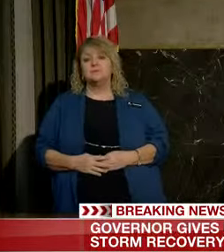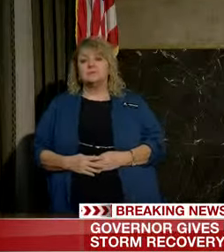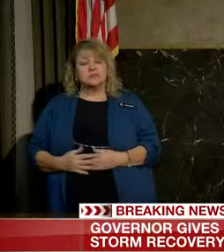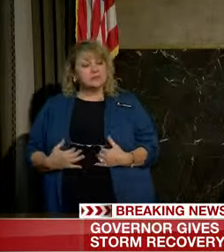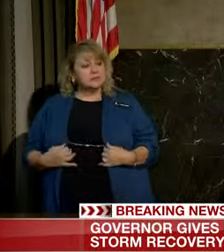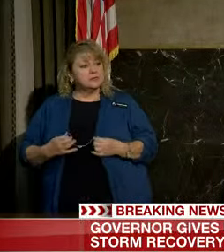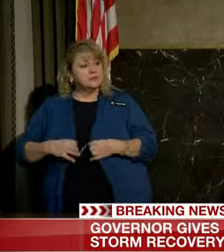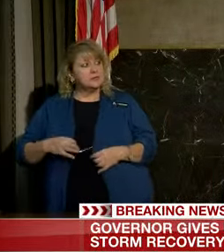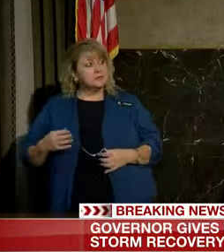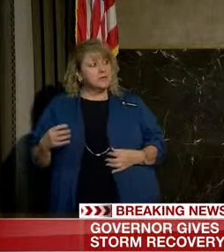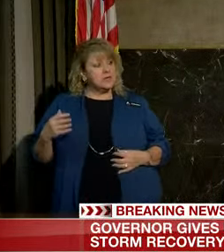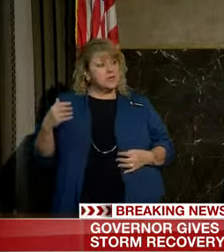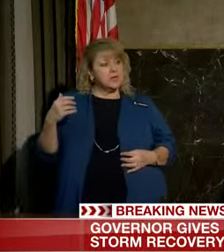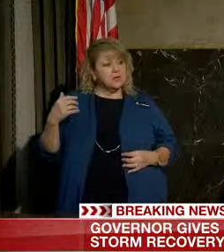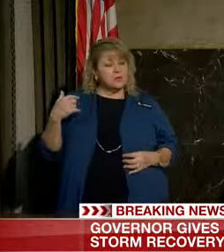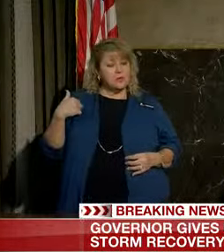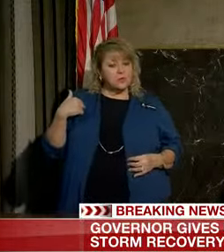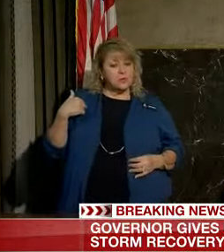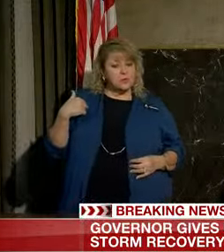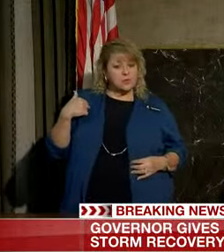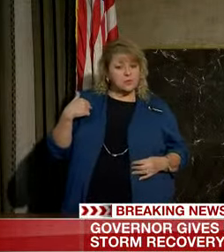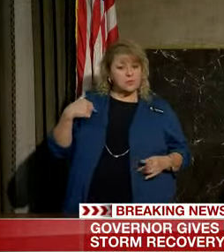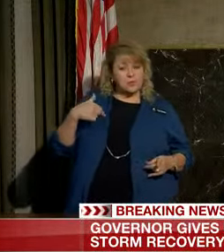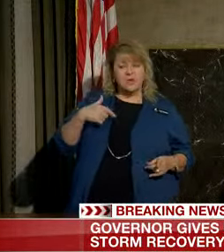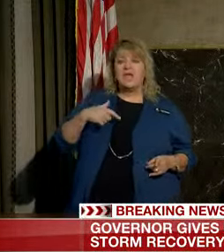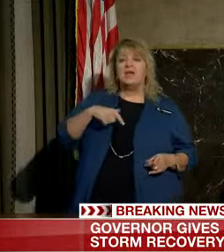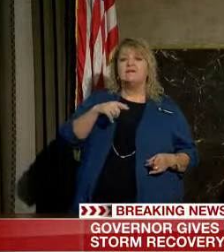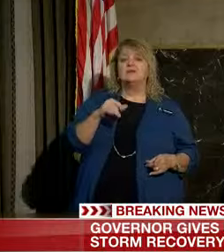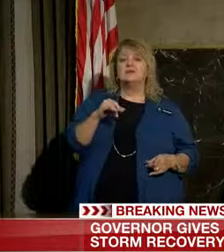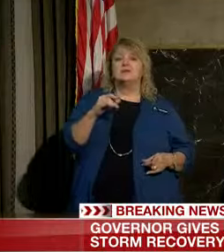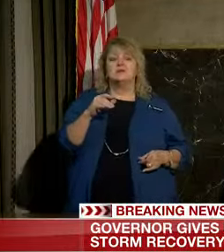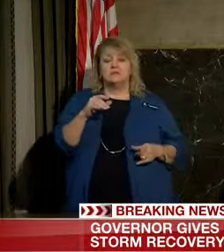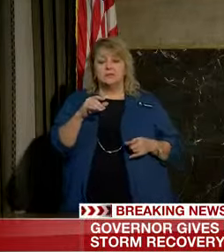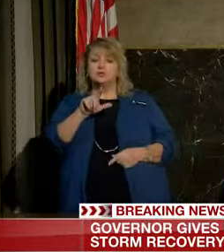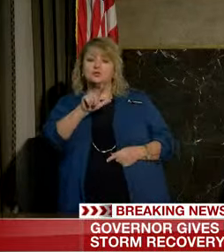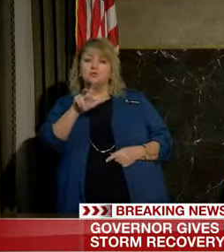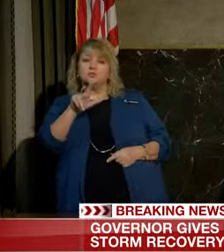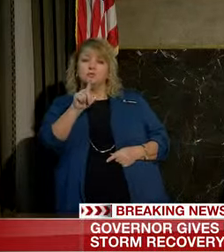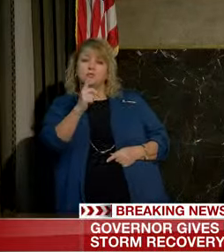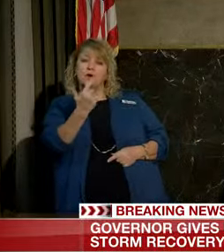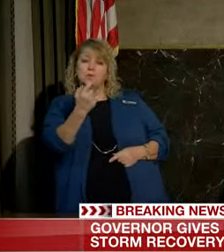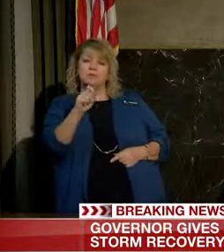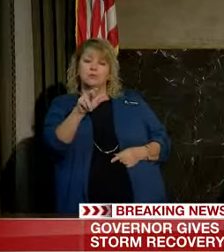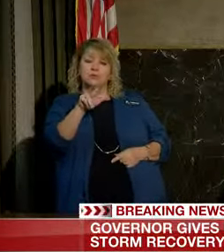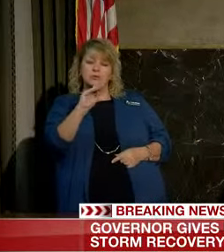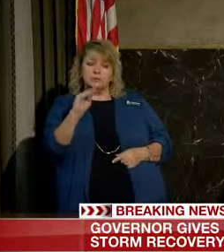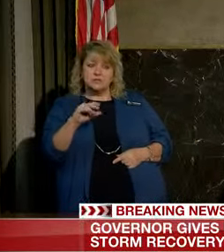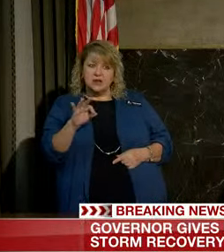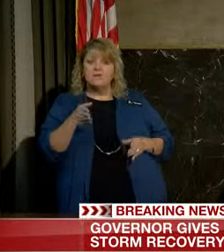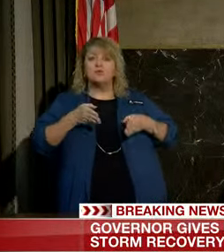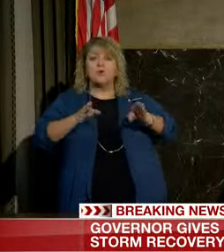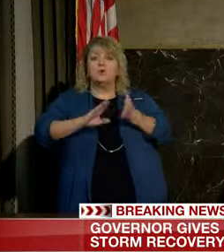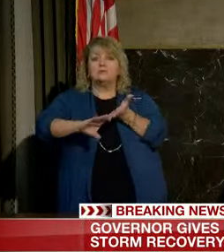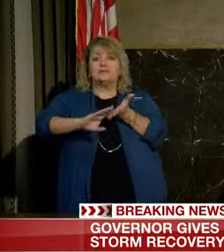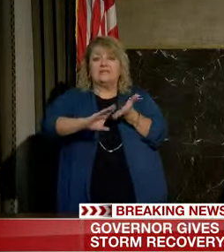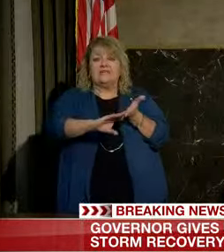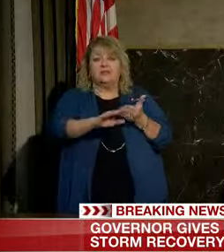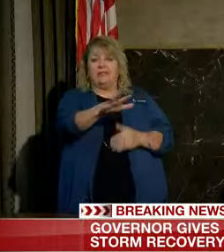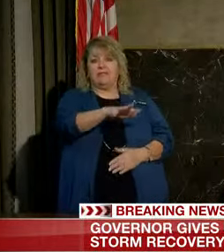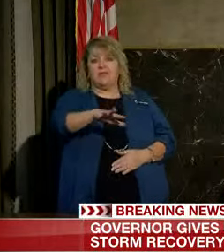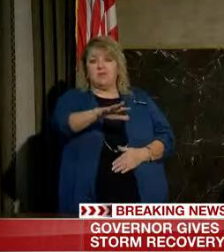miles have been cleared in the affected area. This is about 21.3% of the roadways in that